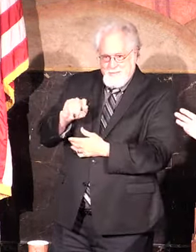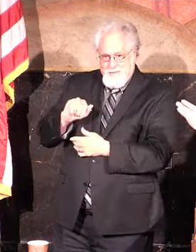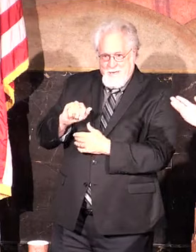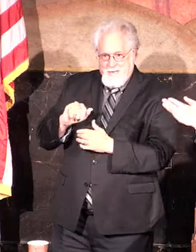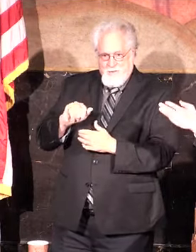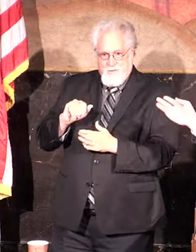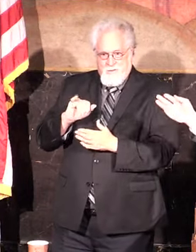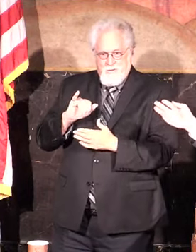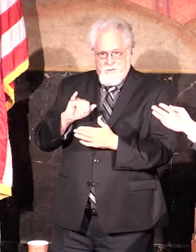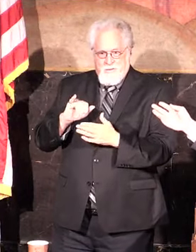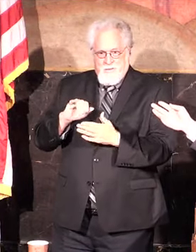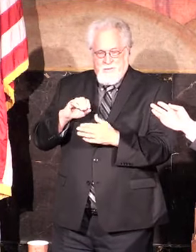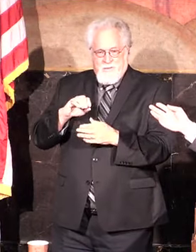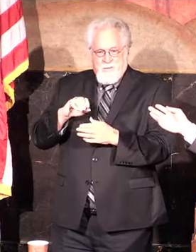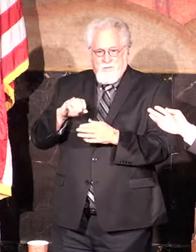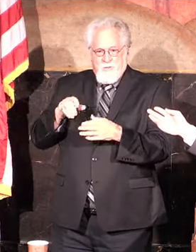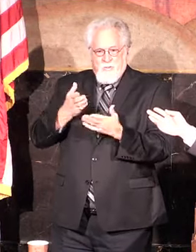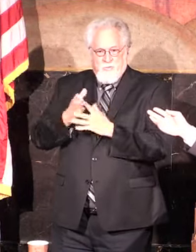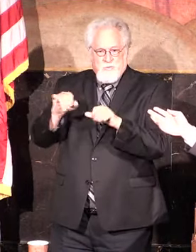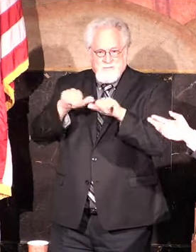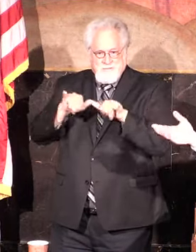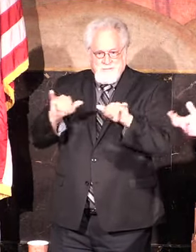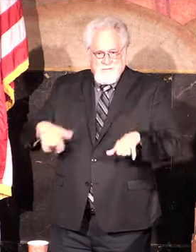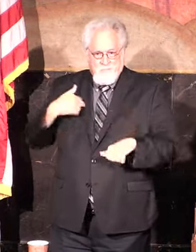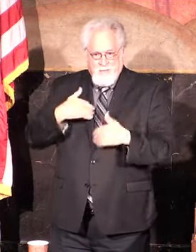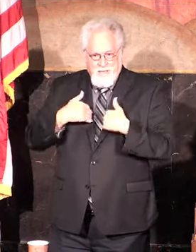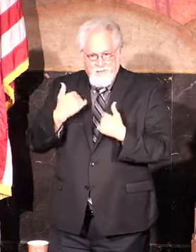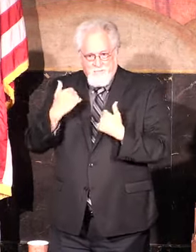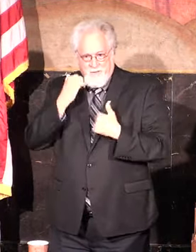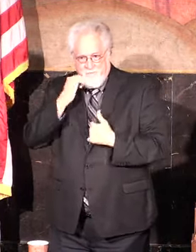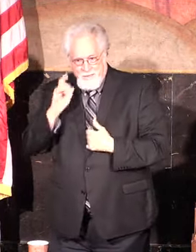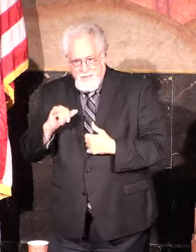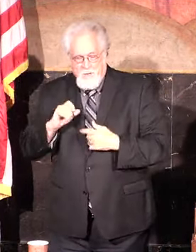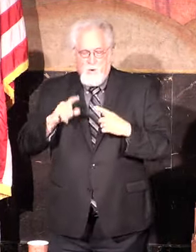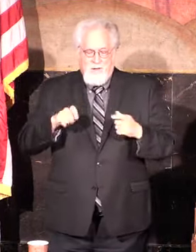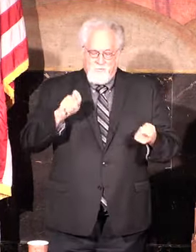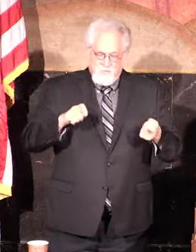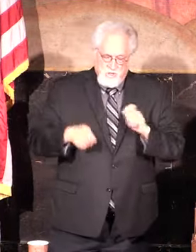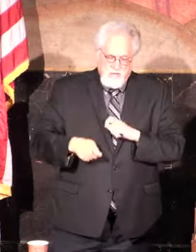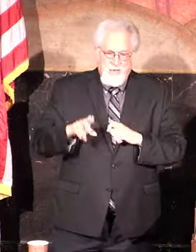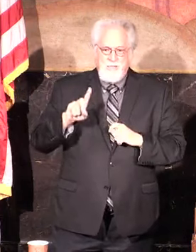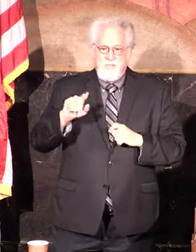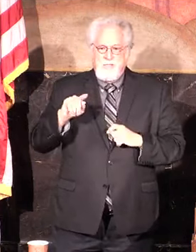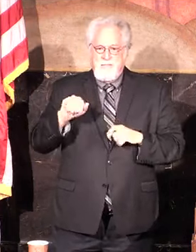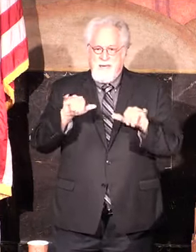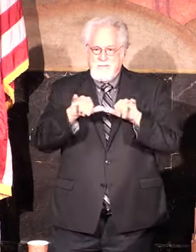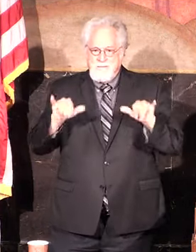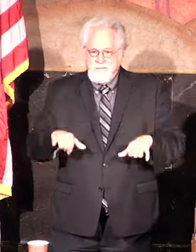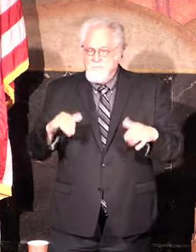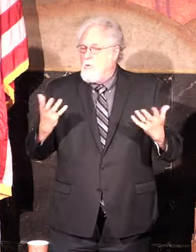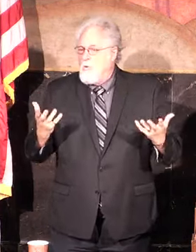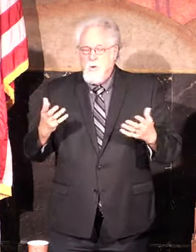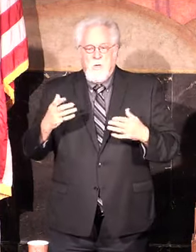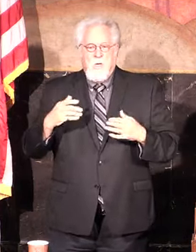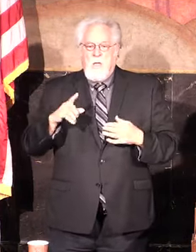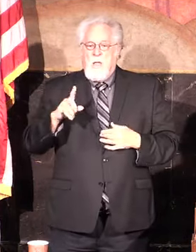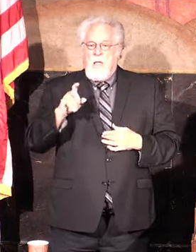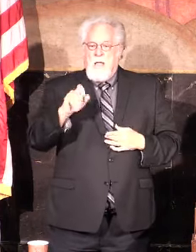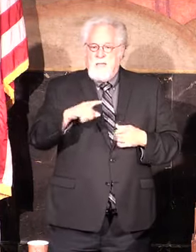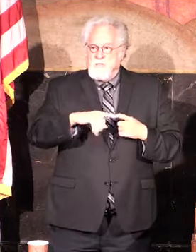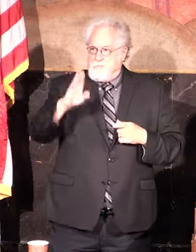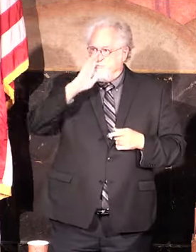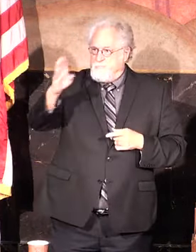have in place to update you every day, or whether there's going to have to be some additional things put in place, or whether we would ask you to